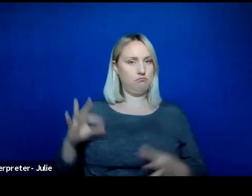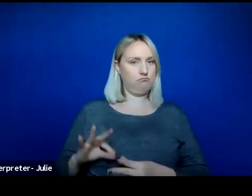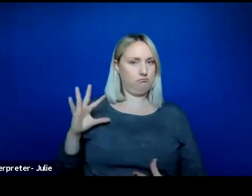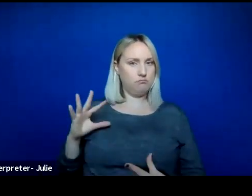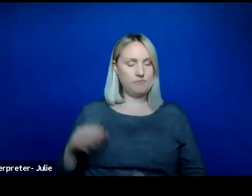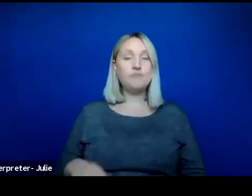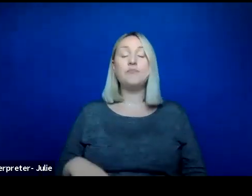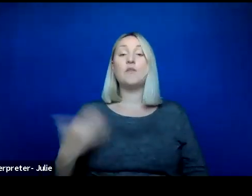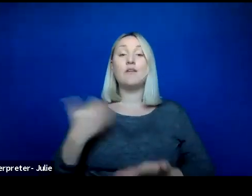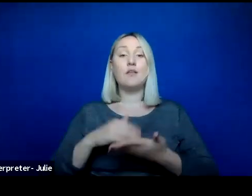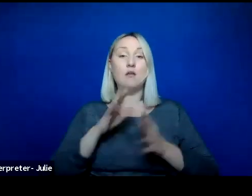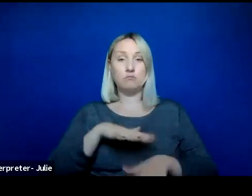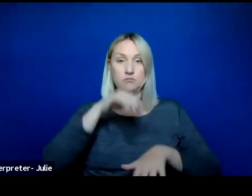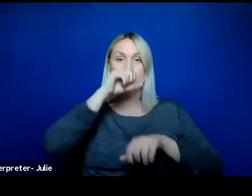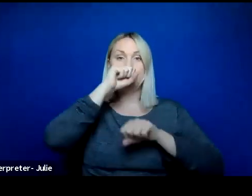more breath here.